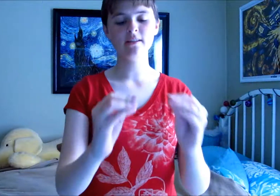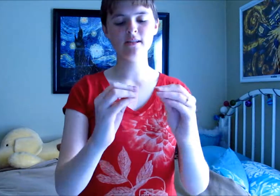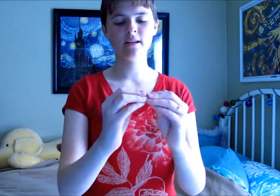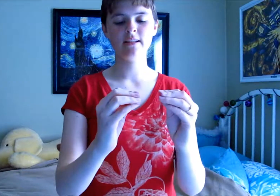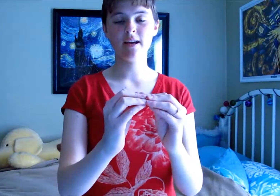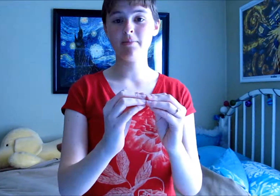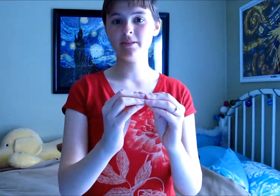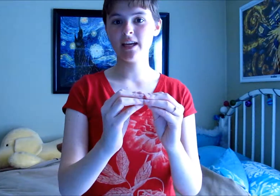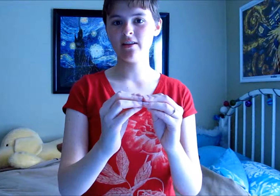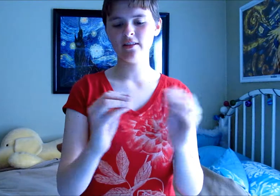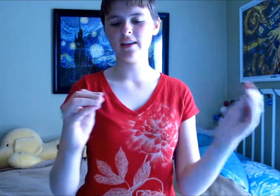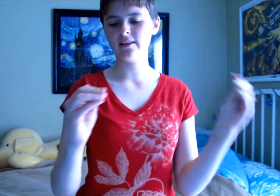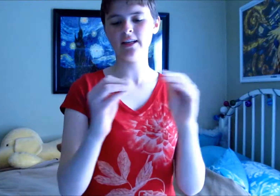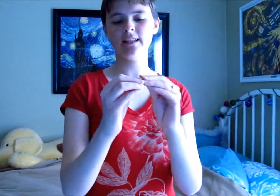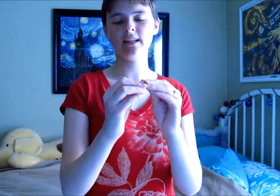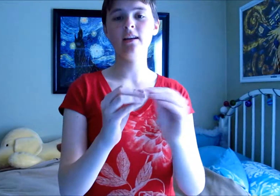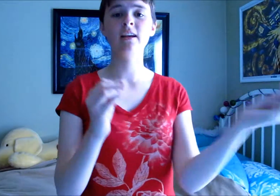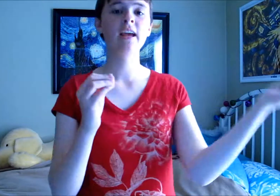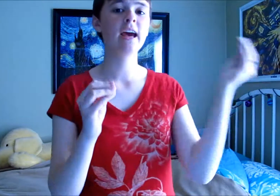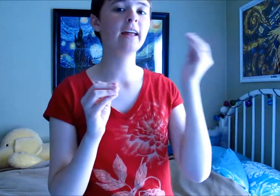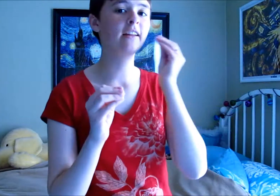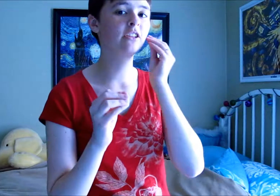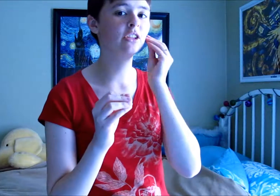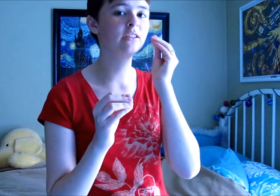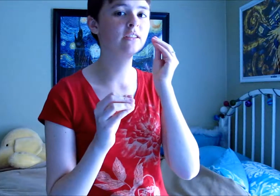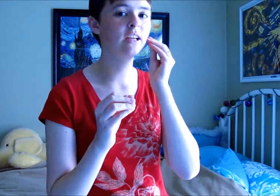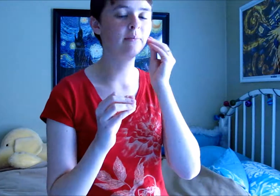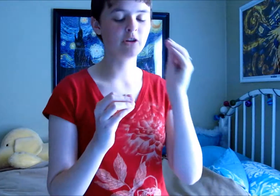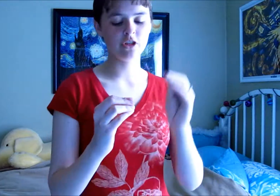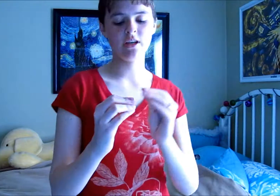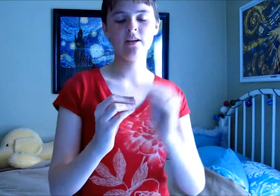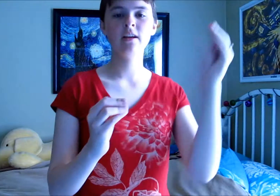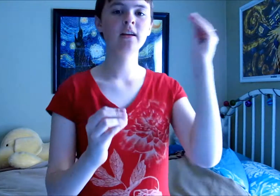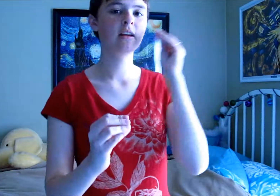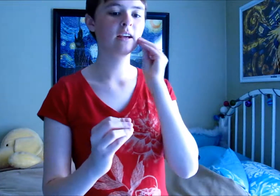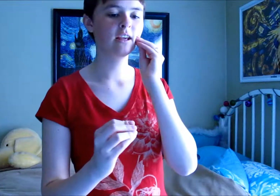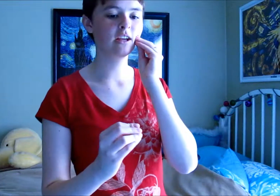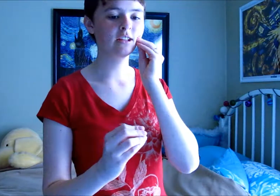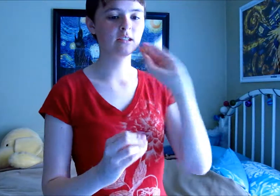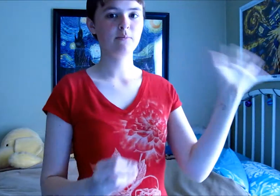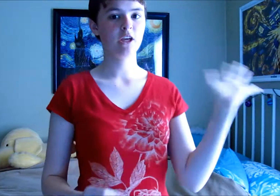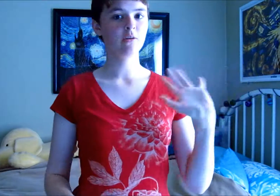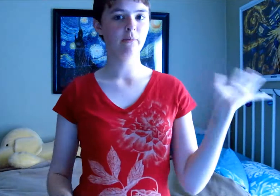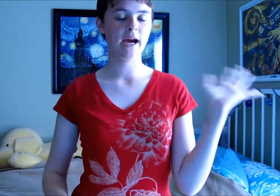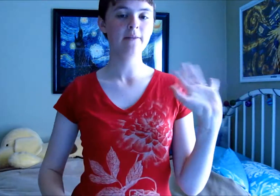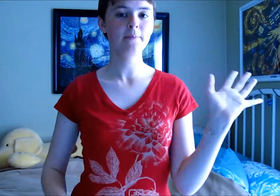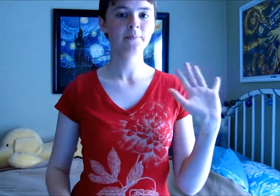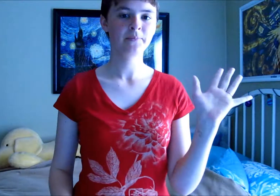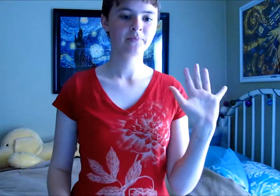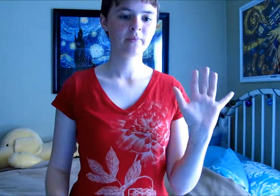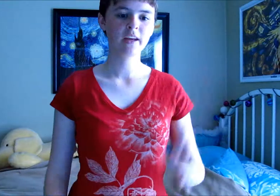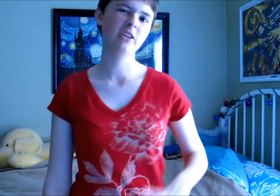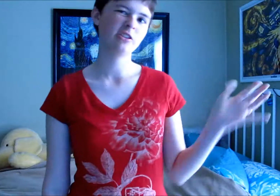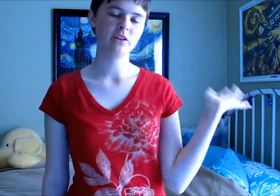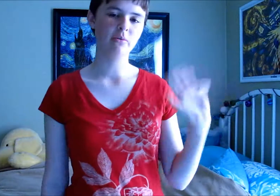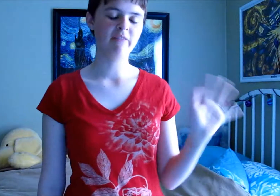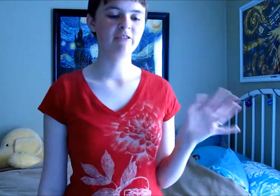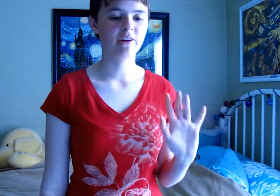hands, tap them together like they're kissing, and then just tap your cheek. Kiss me goodbye. And you're just going to wait for